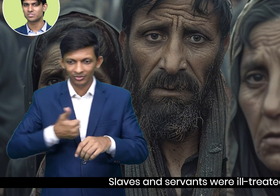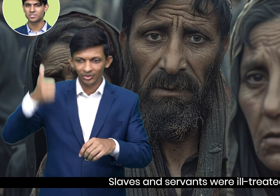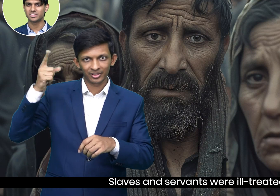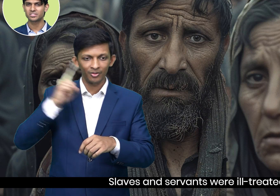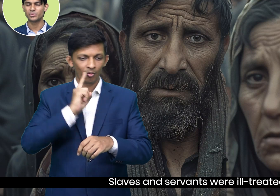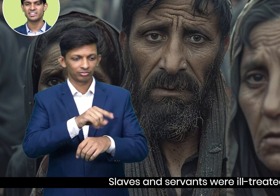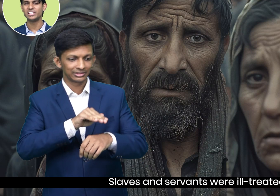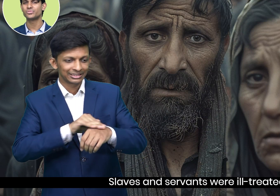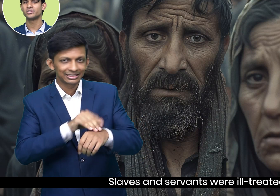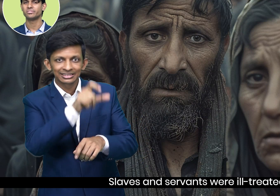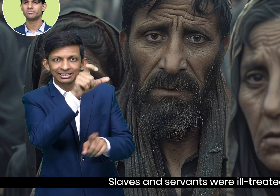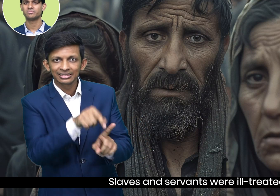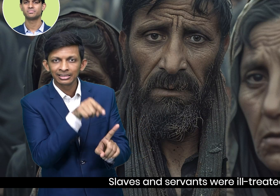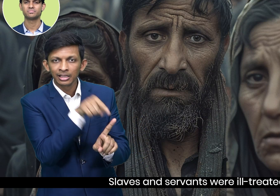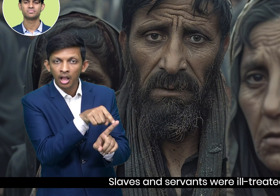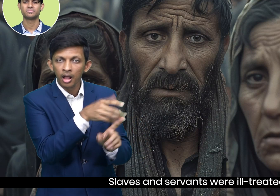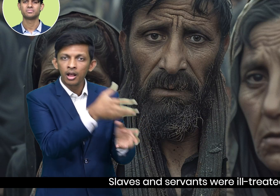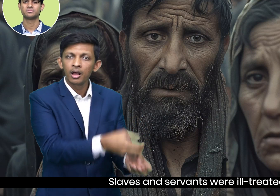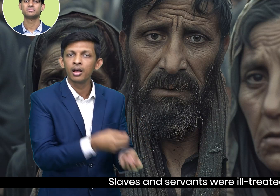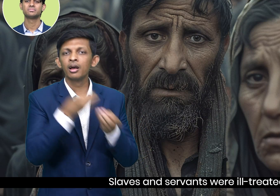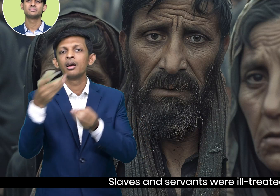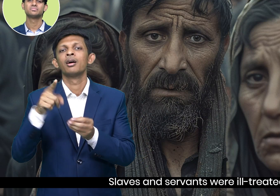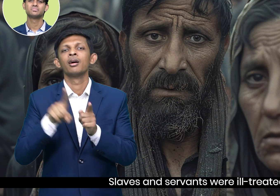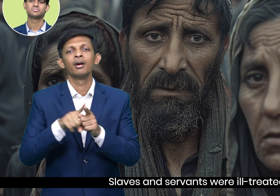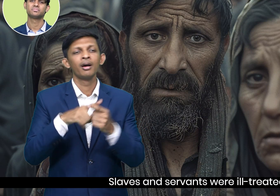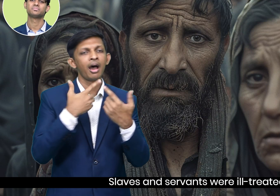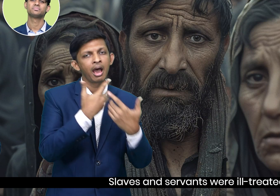Slaves and servants were ill-treated.